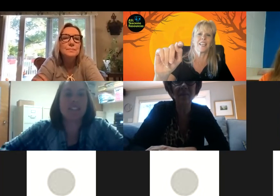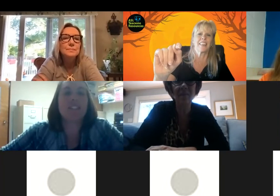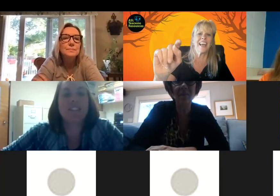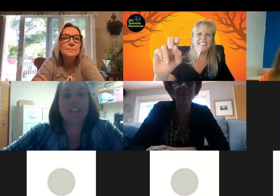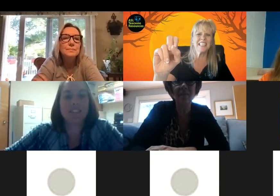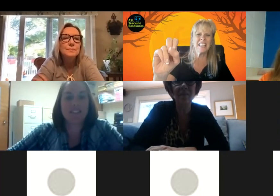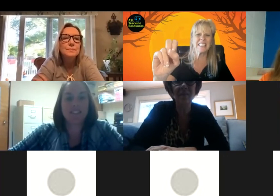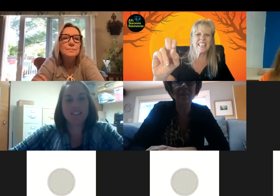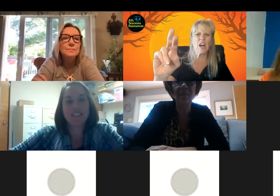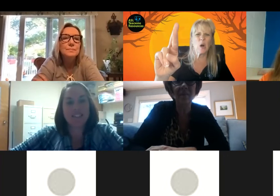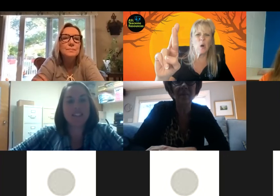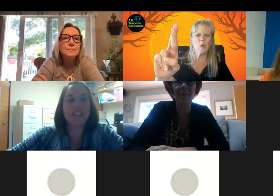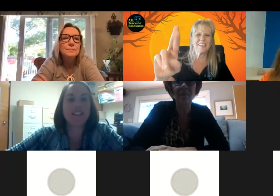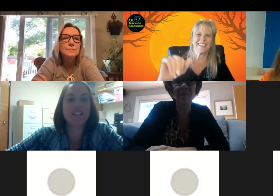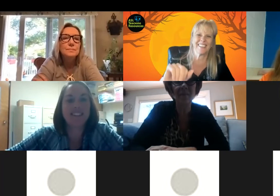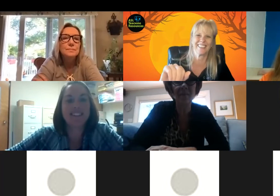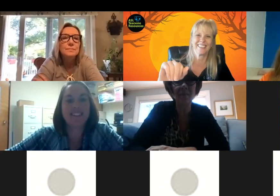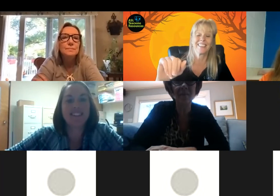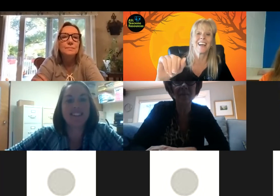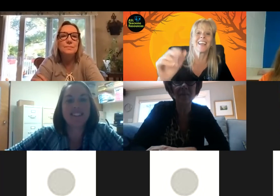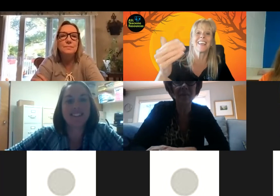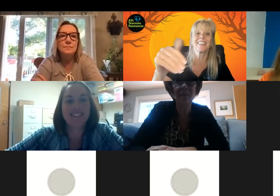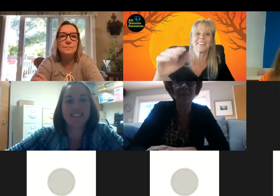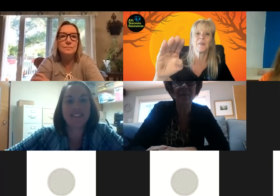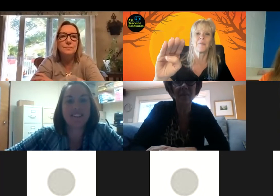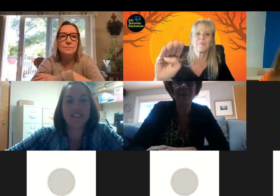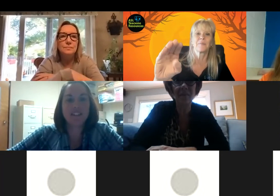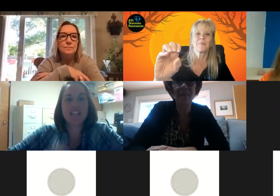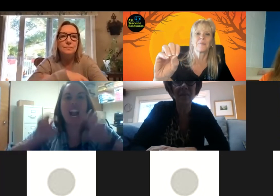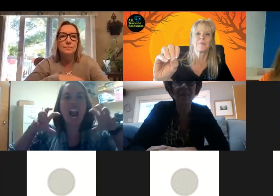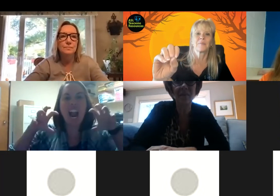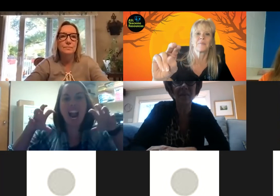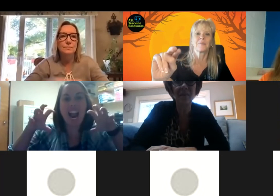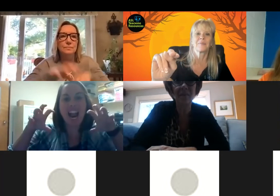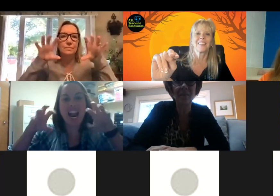You're saying, that's not slow. Again.